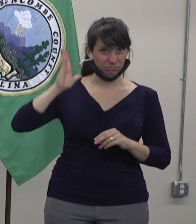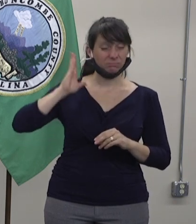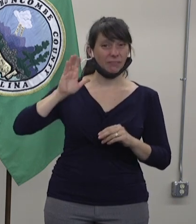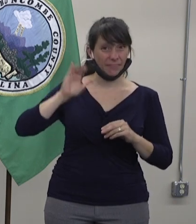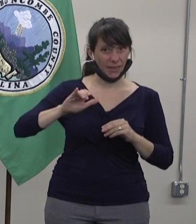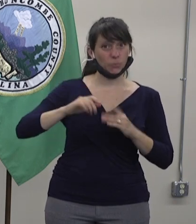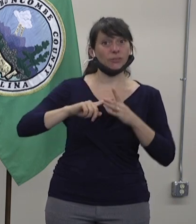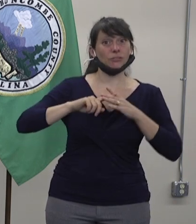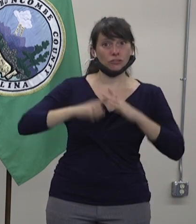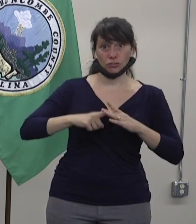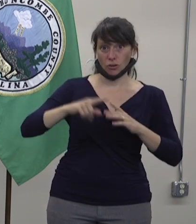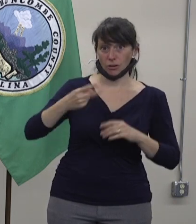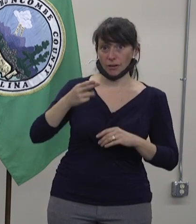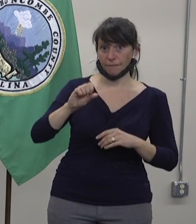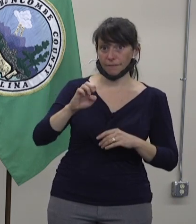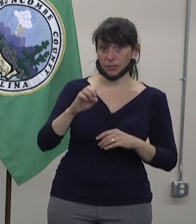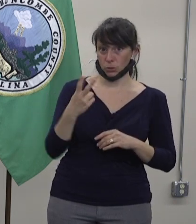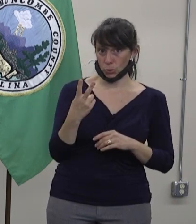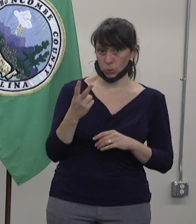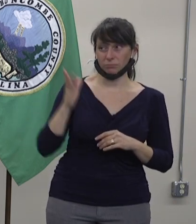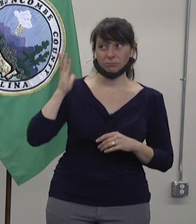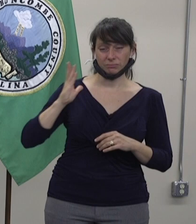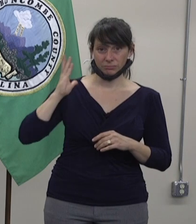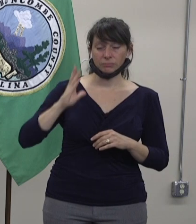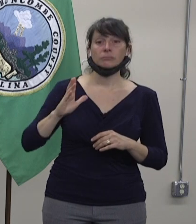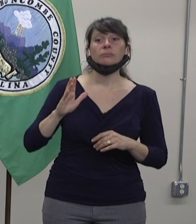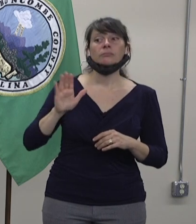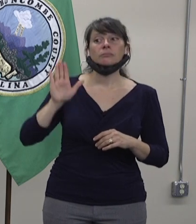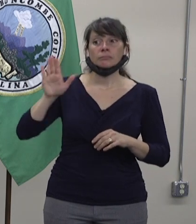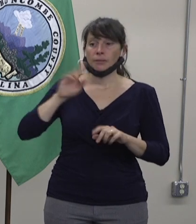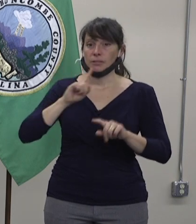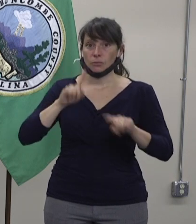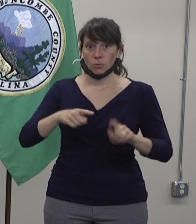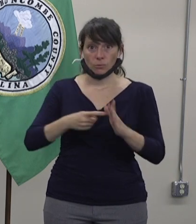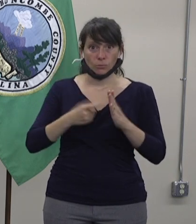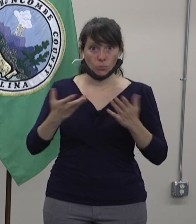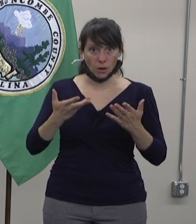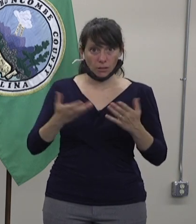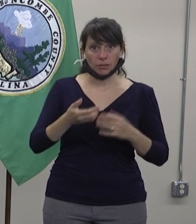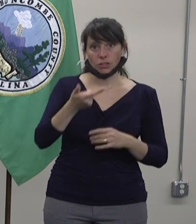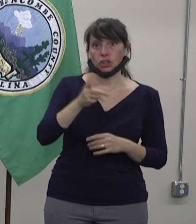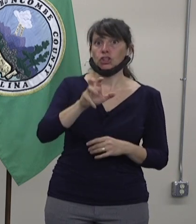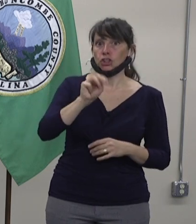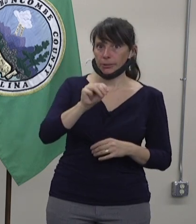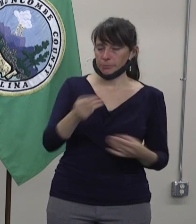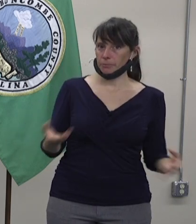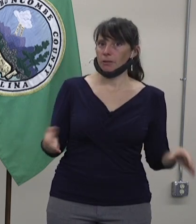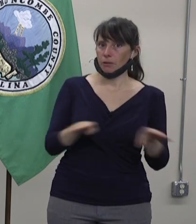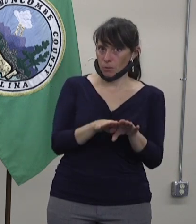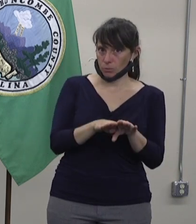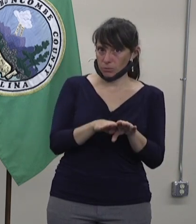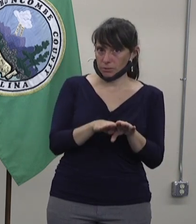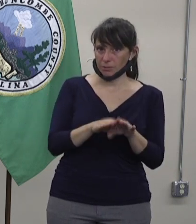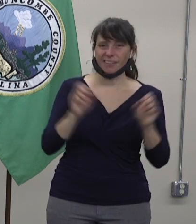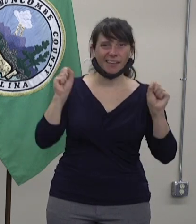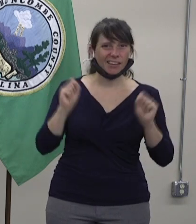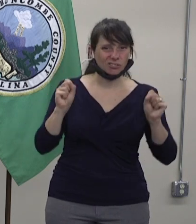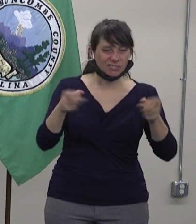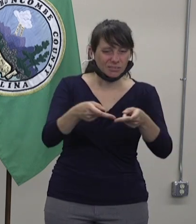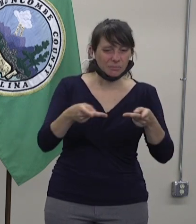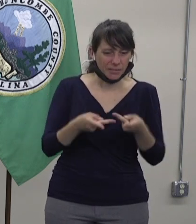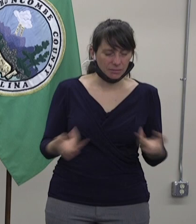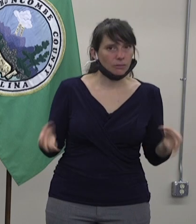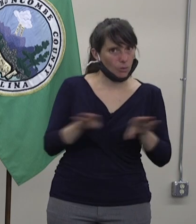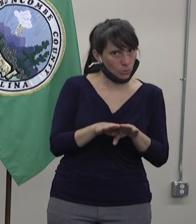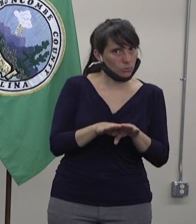reopening, gyms and indoor exercise facilities are mandated to remain closed. There is an